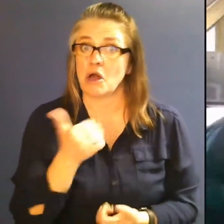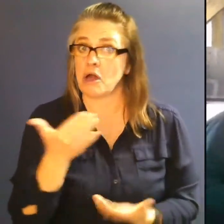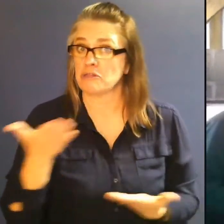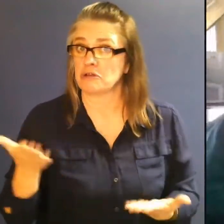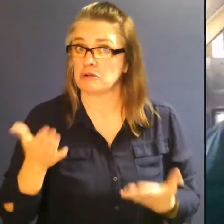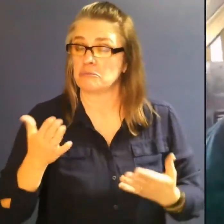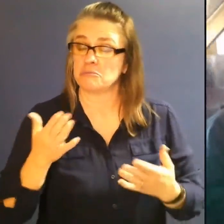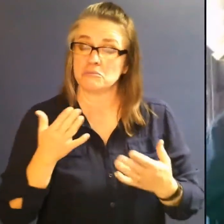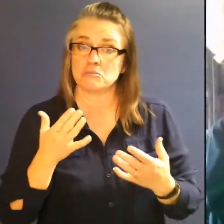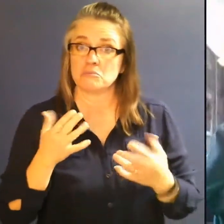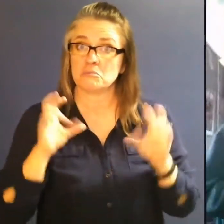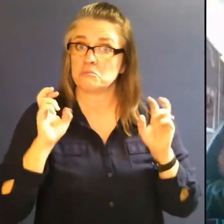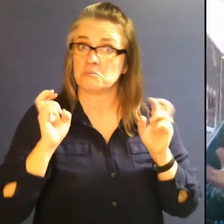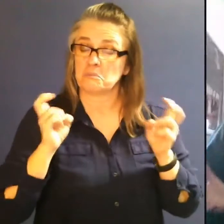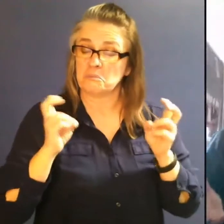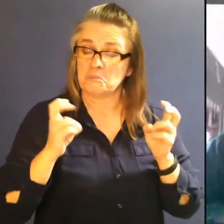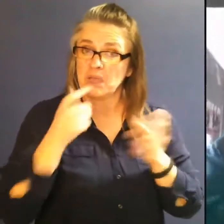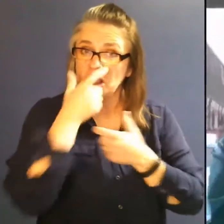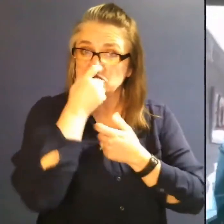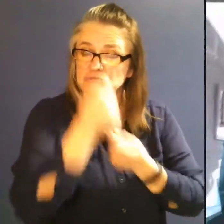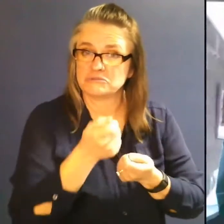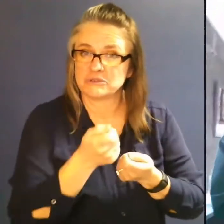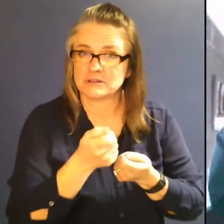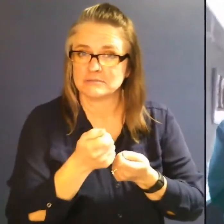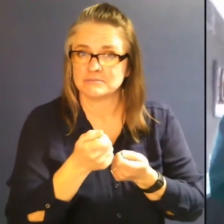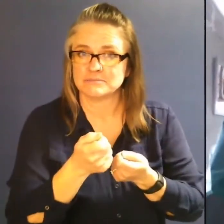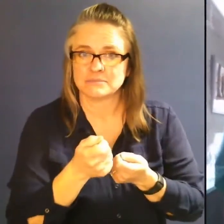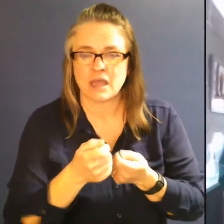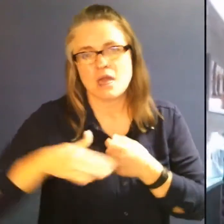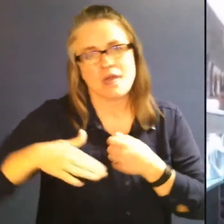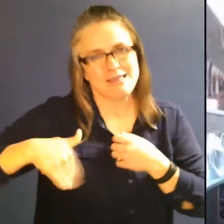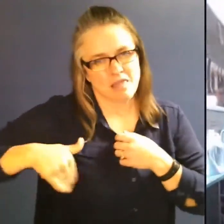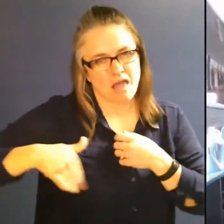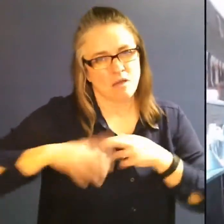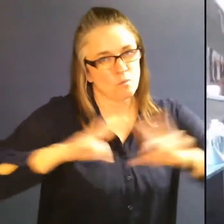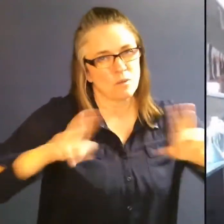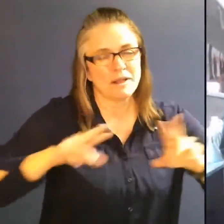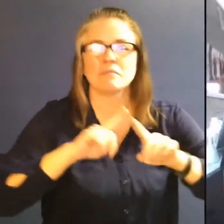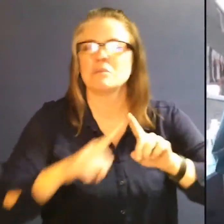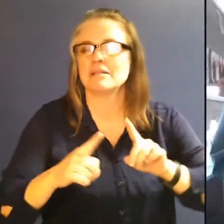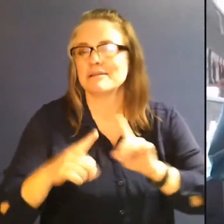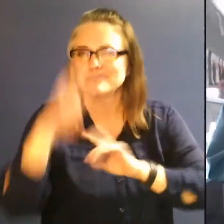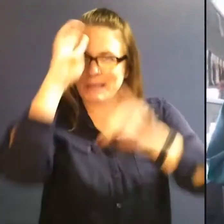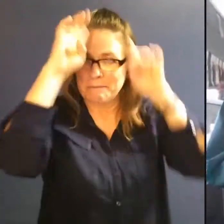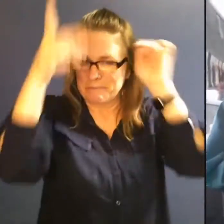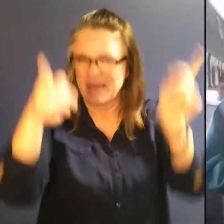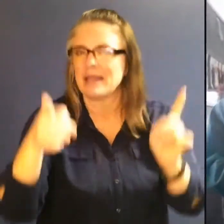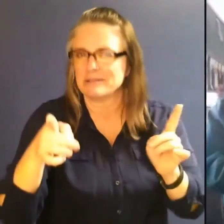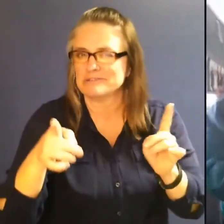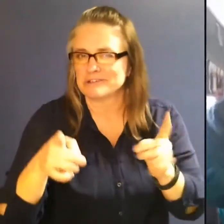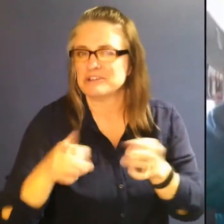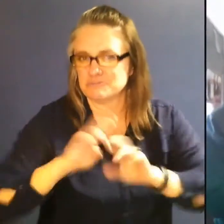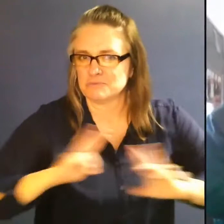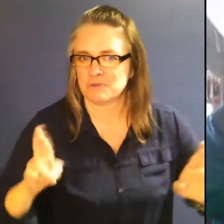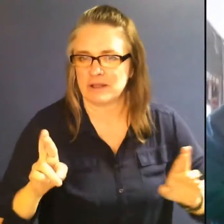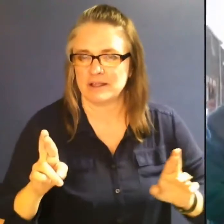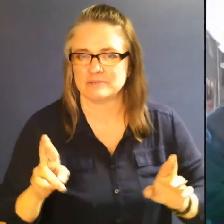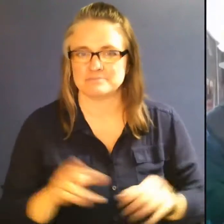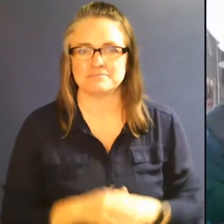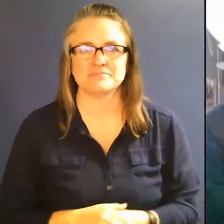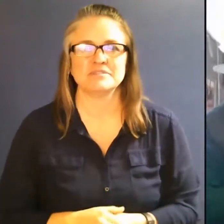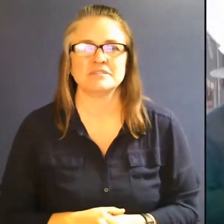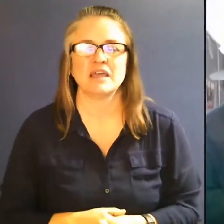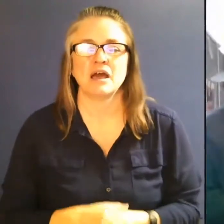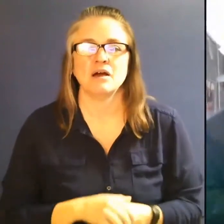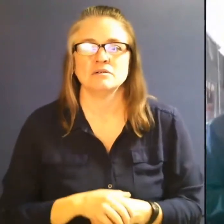This is interesting as well. So let's say it's ready. It's not. But let's say it's ready, and you're going to do a draw. You're going to draw the syrup off